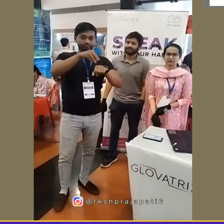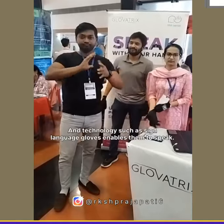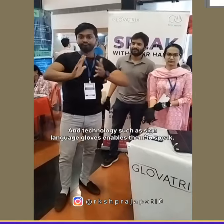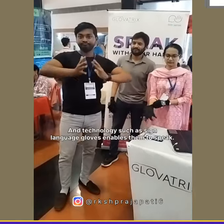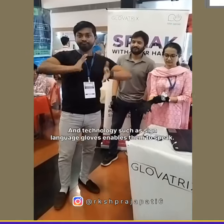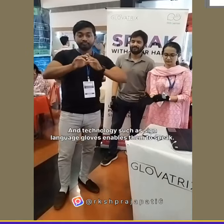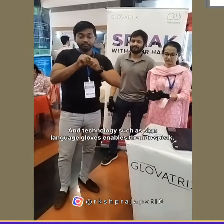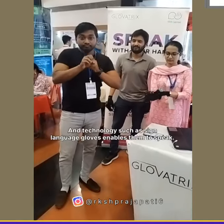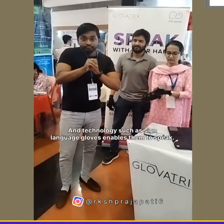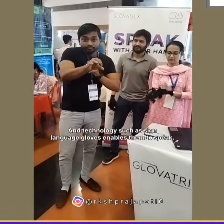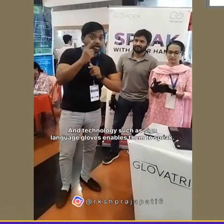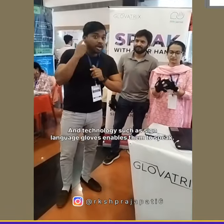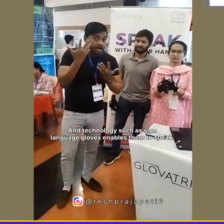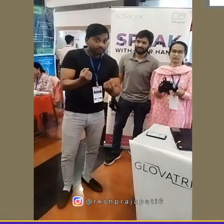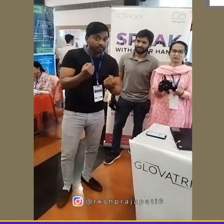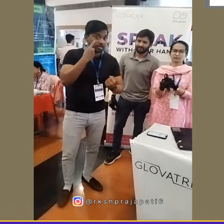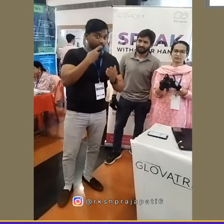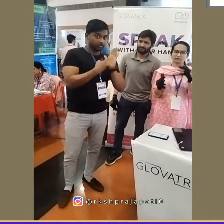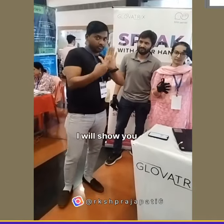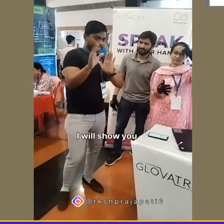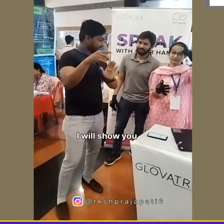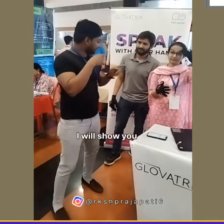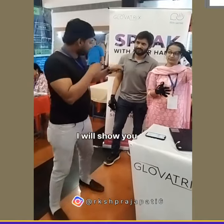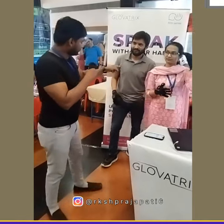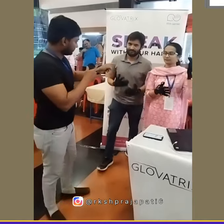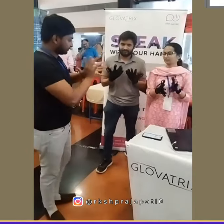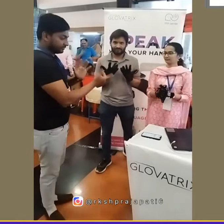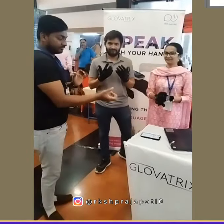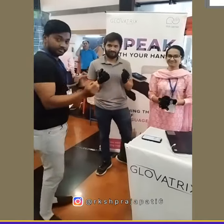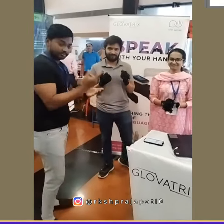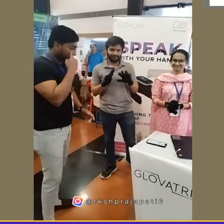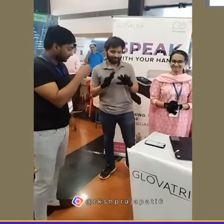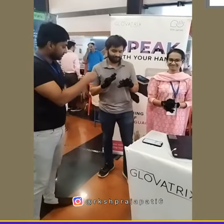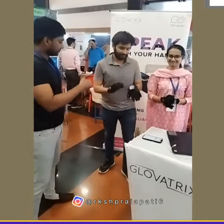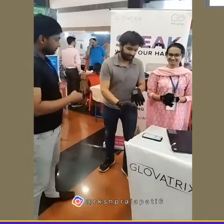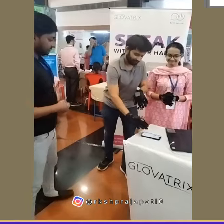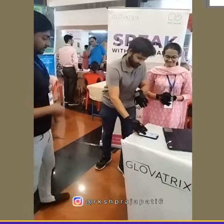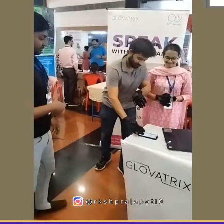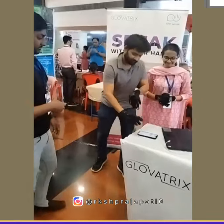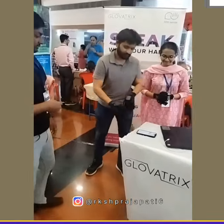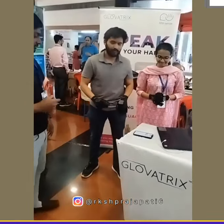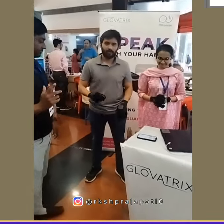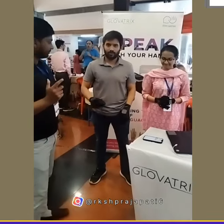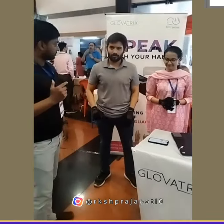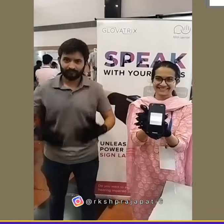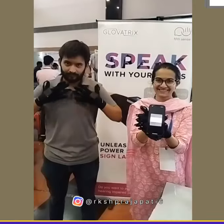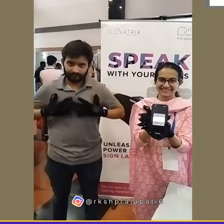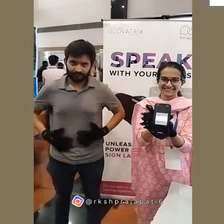Right. And what about scale here then? How will you ensure that and where are you taking this to market